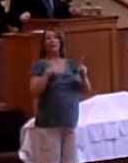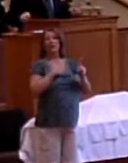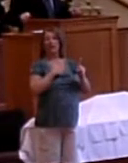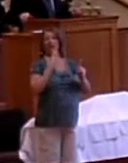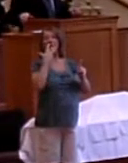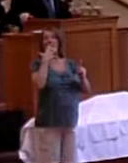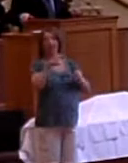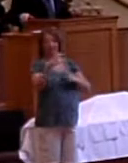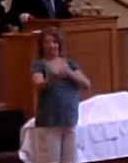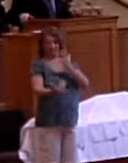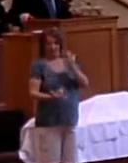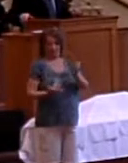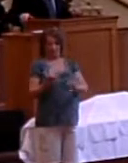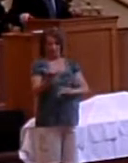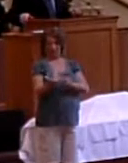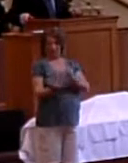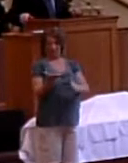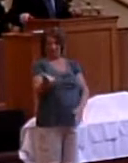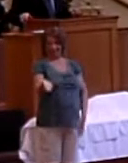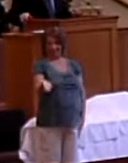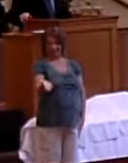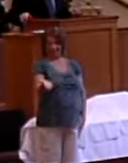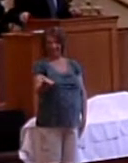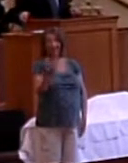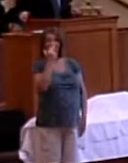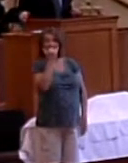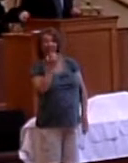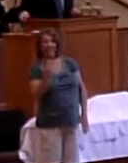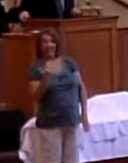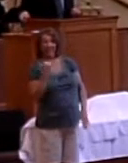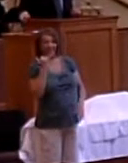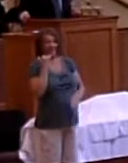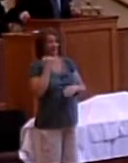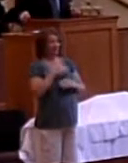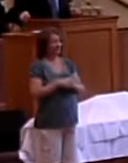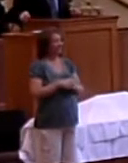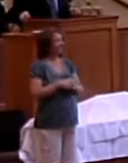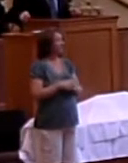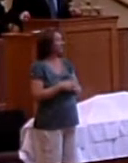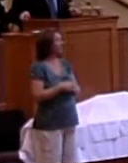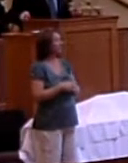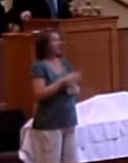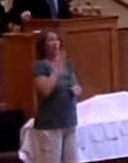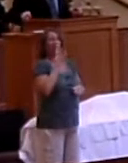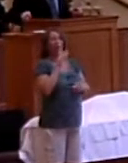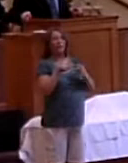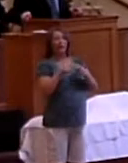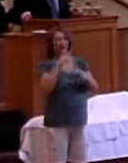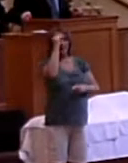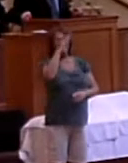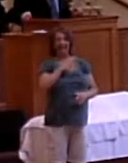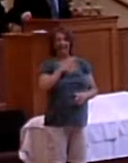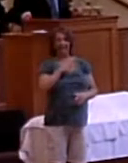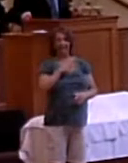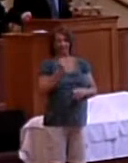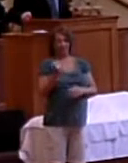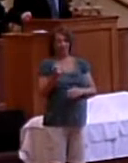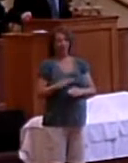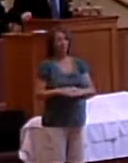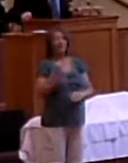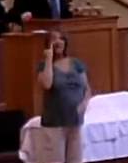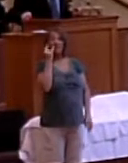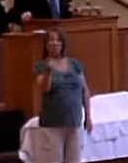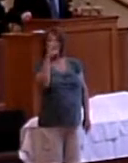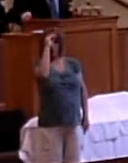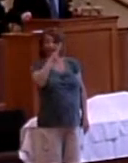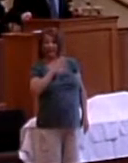fire. And the funny thing is that if we'll just talk about guys for a minute. You know, if you're a guy and